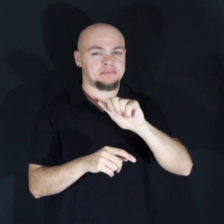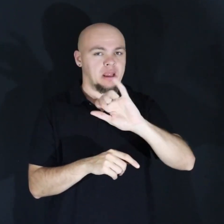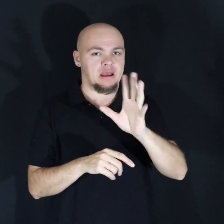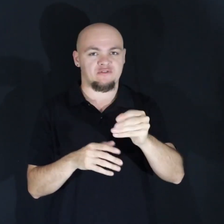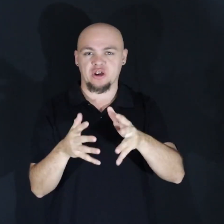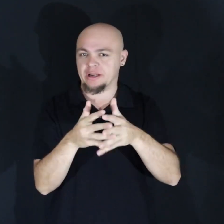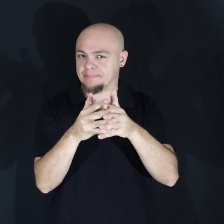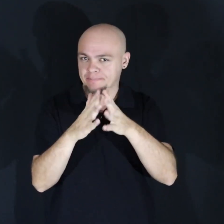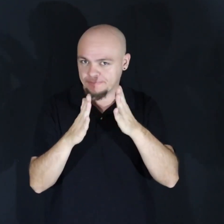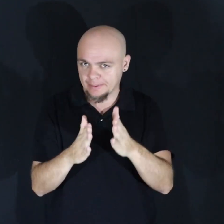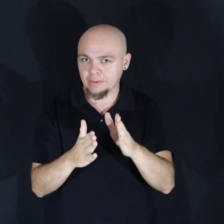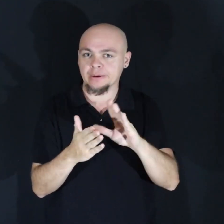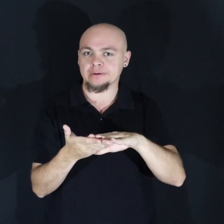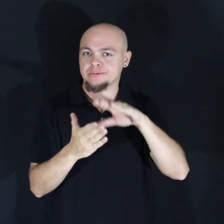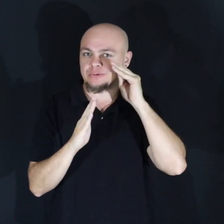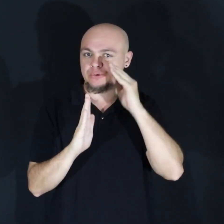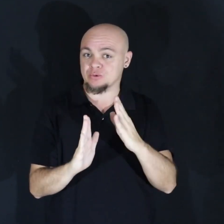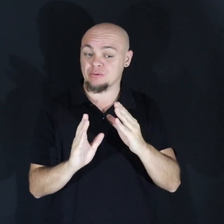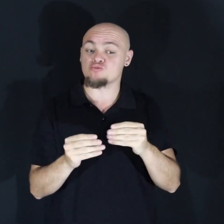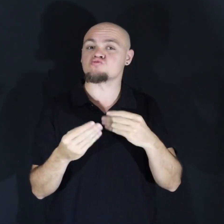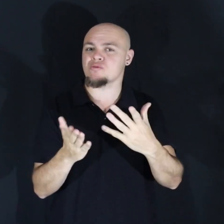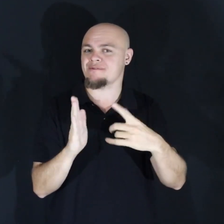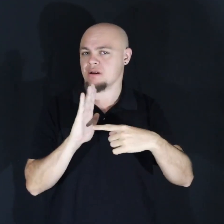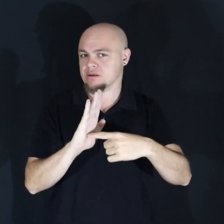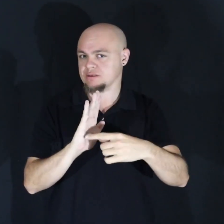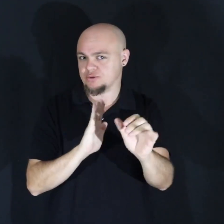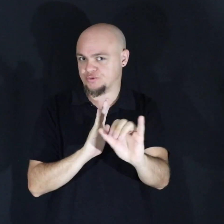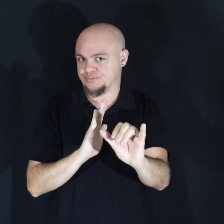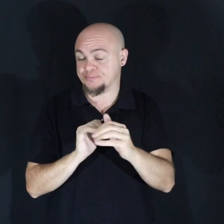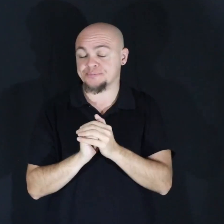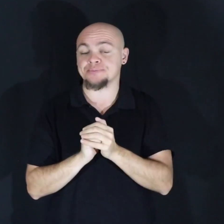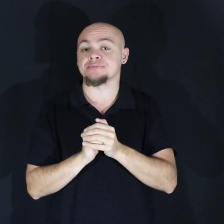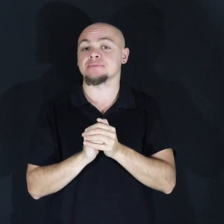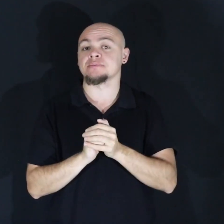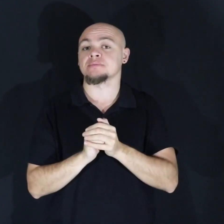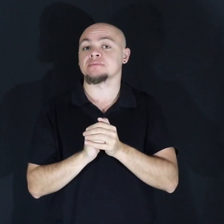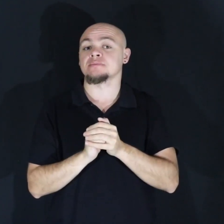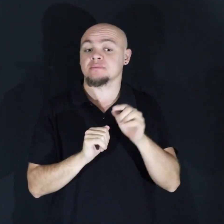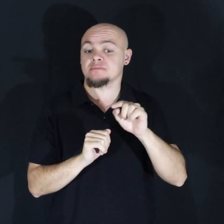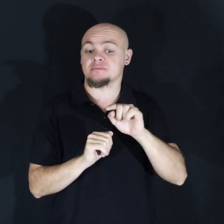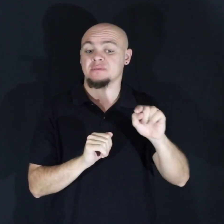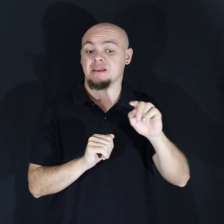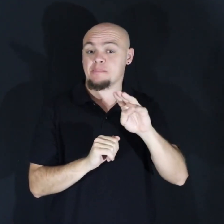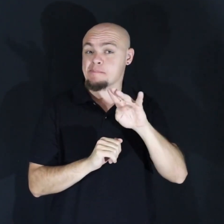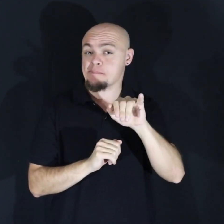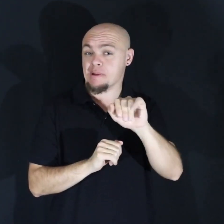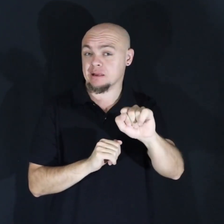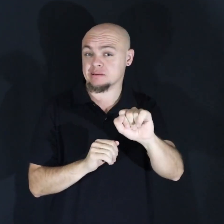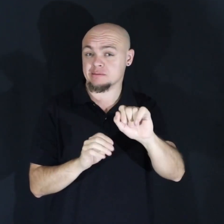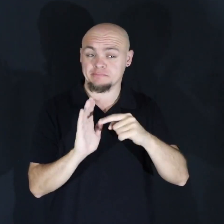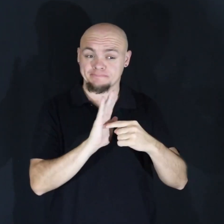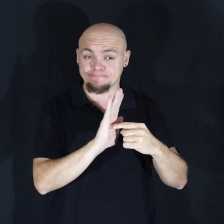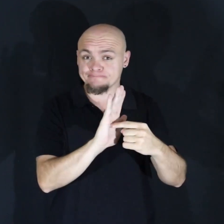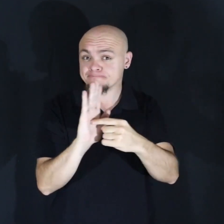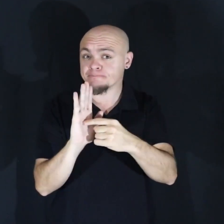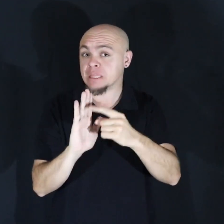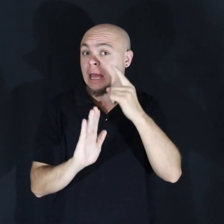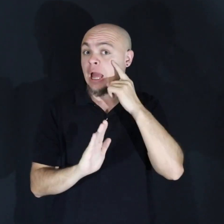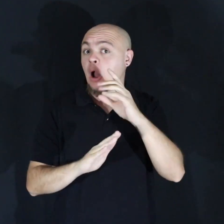and provide example. Upon disclosing the impact of these biases, I am